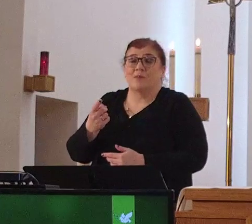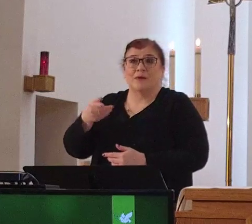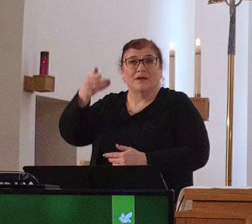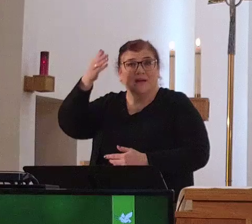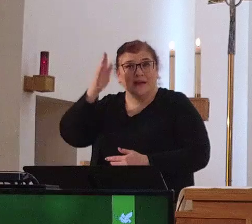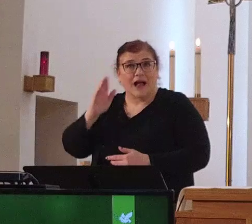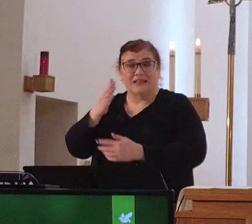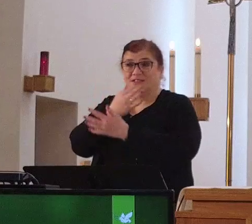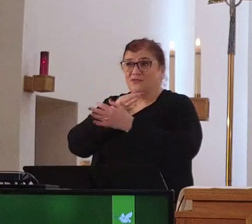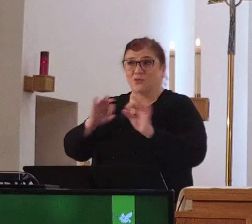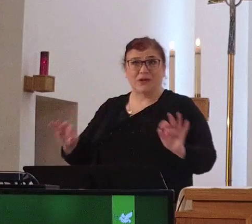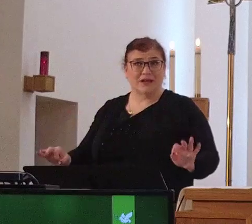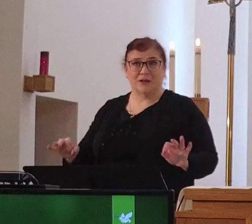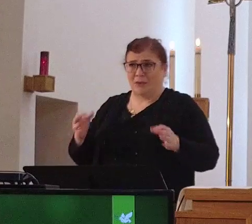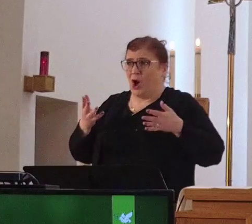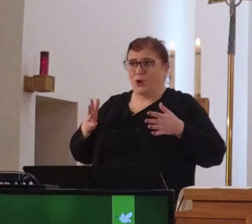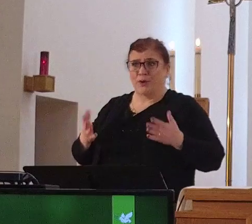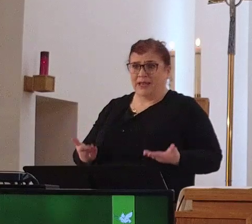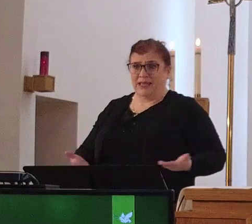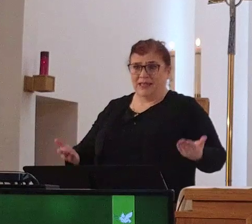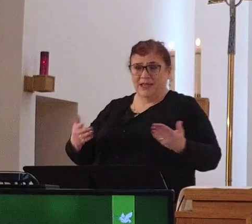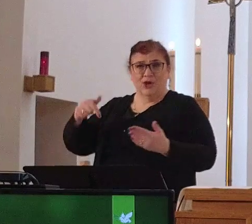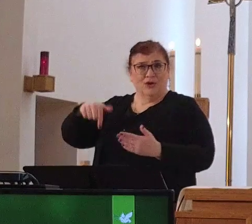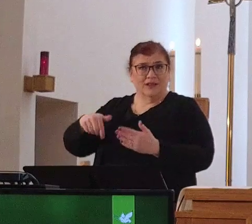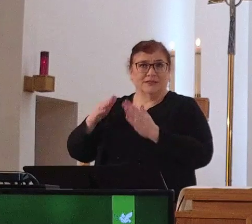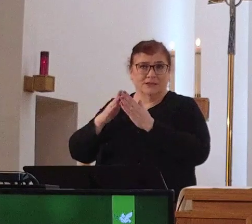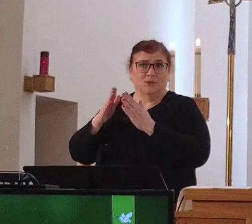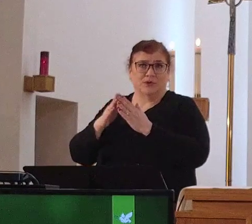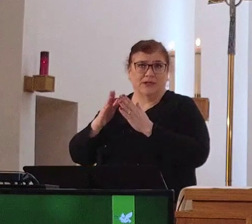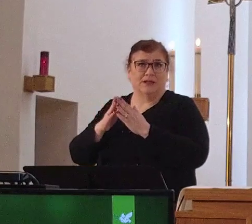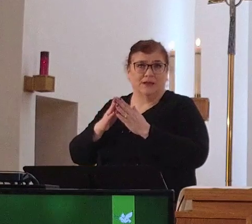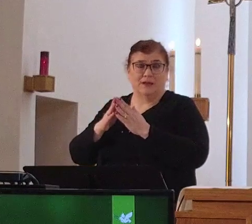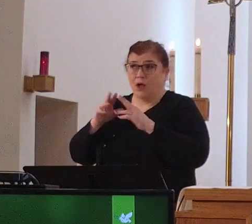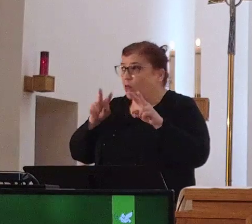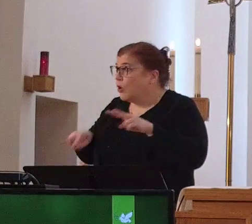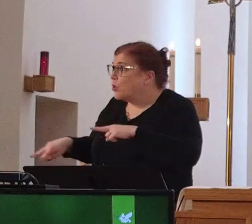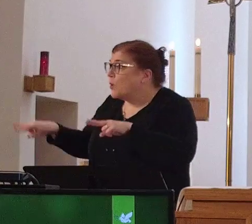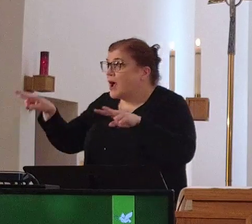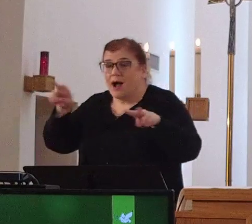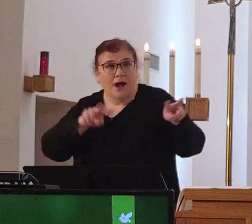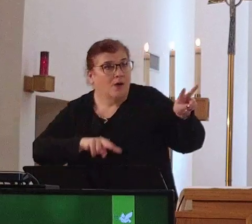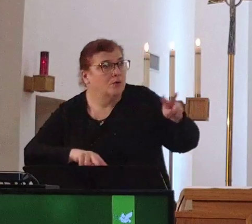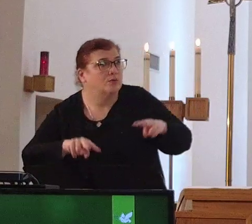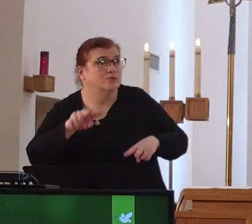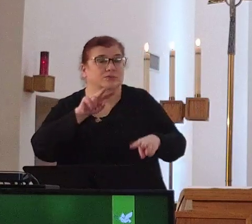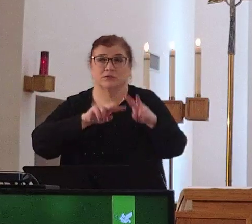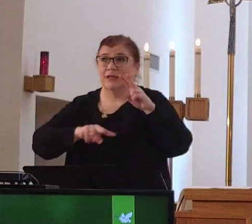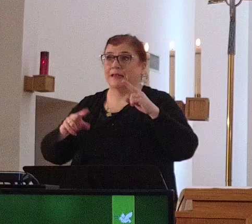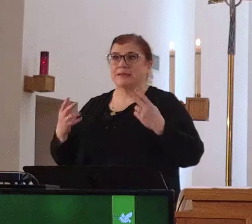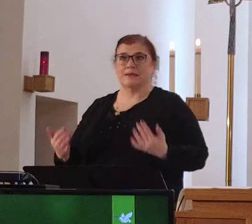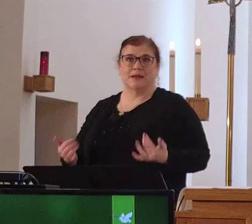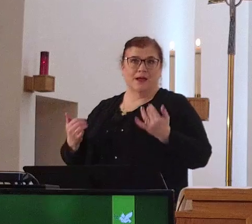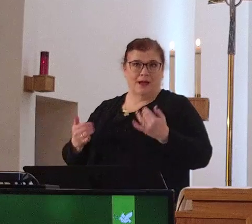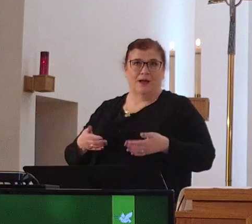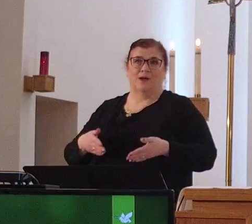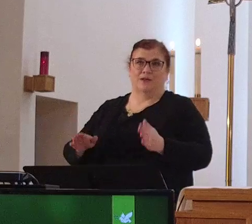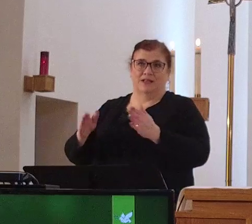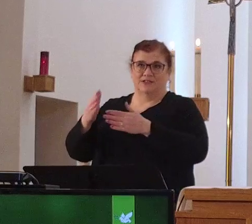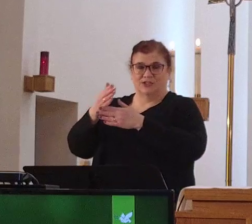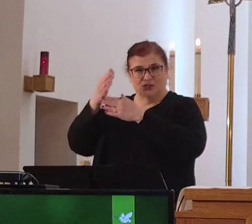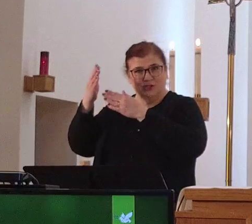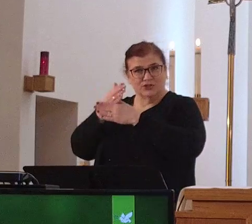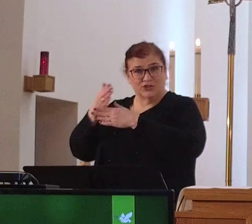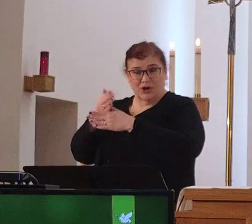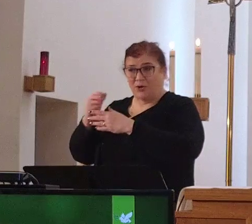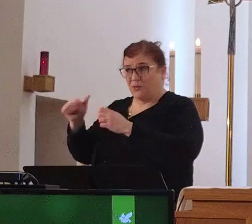God's freedom is already here in this community. Look around you. Now let's share it